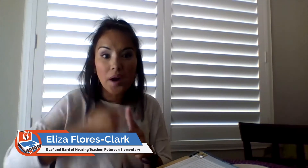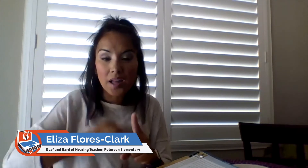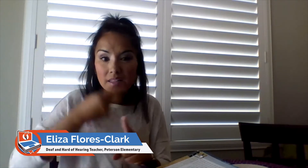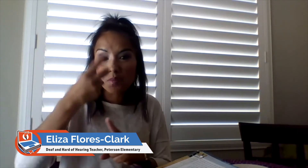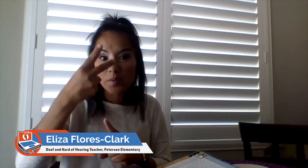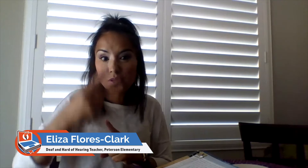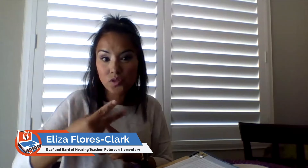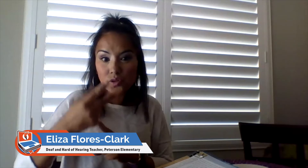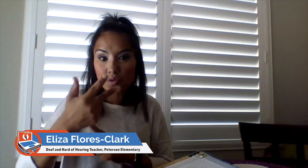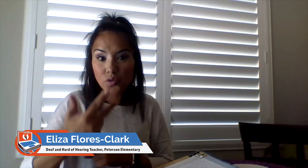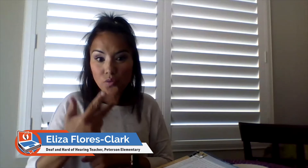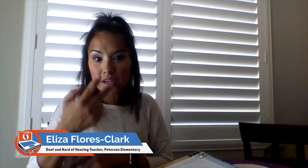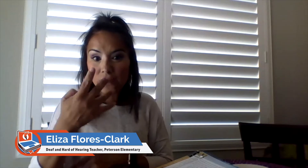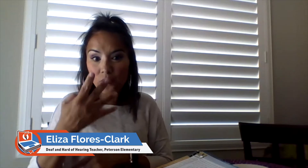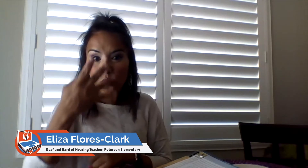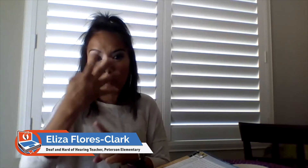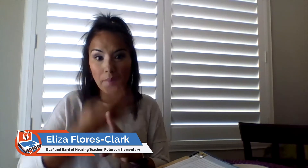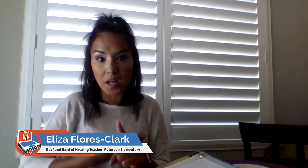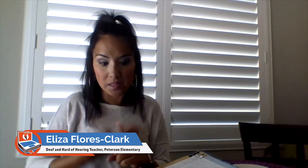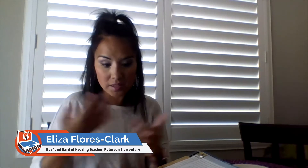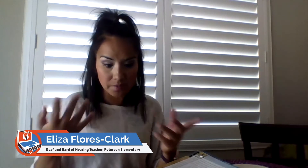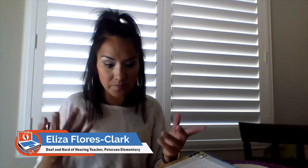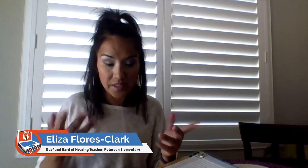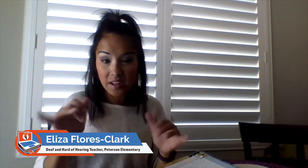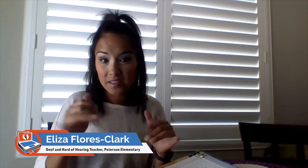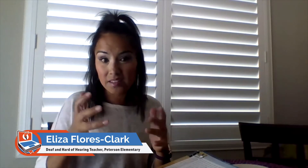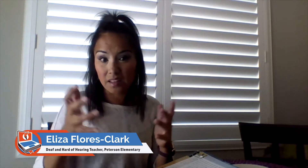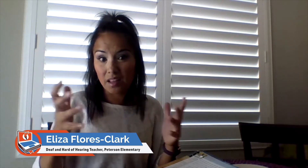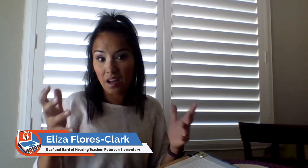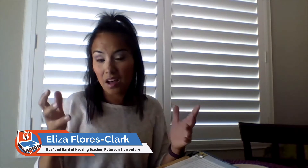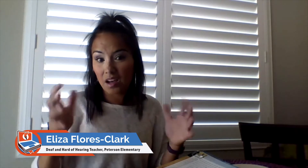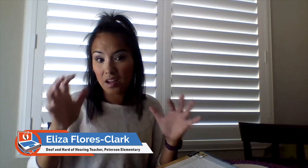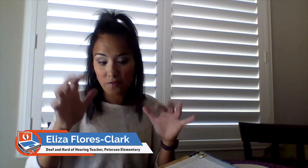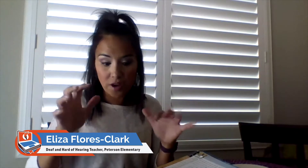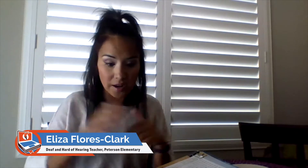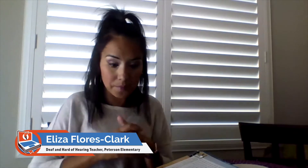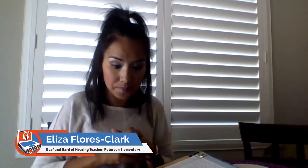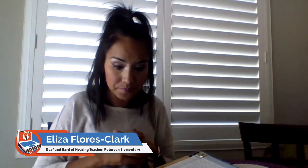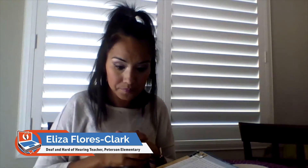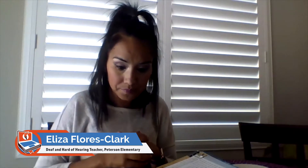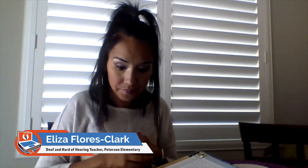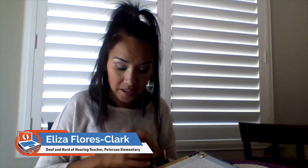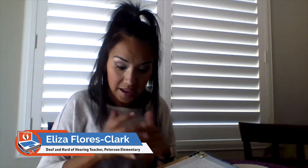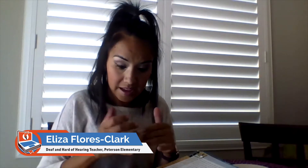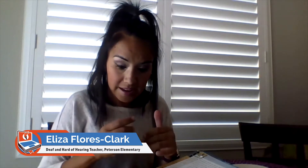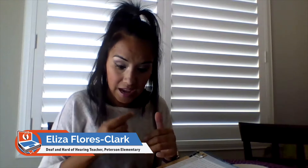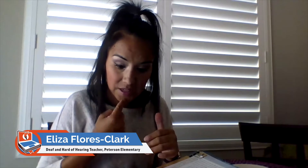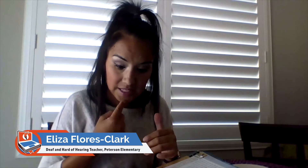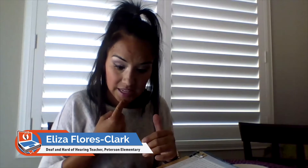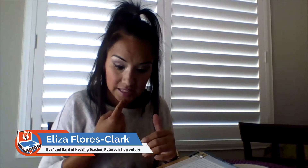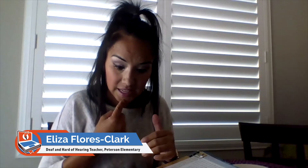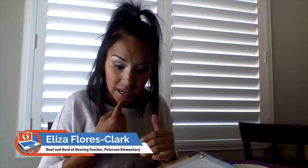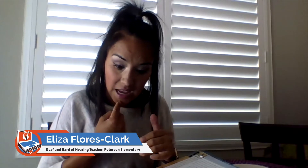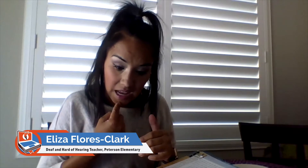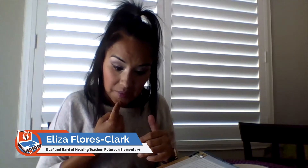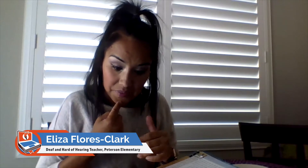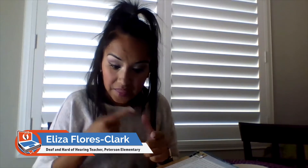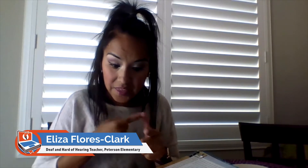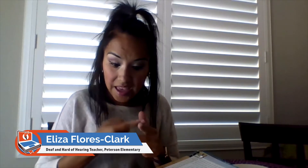months, maybe 2 or 4 months. That's a lot of rain. It says,